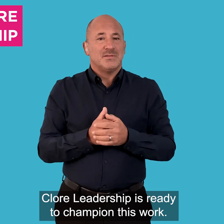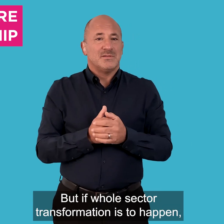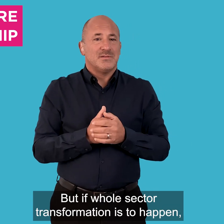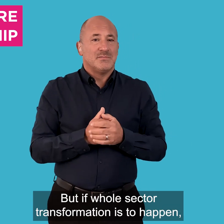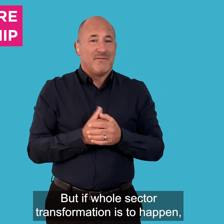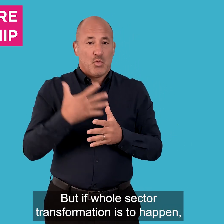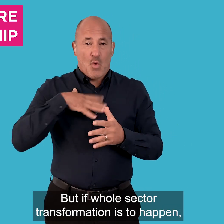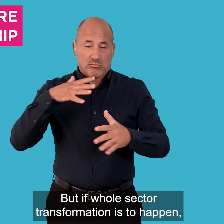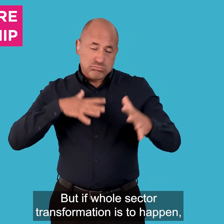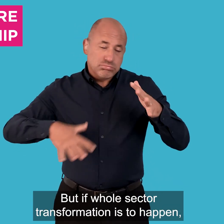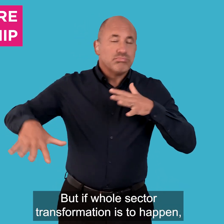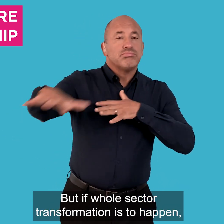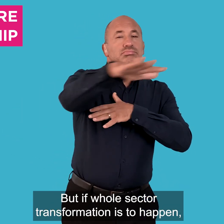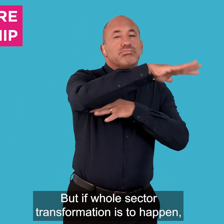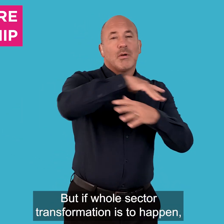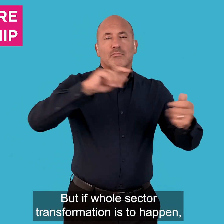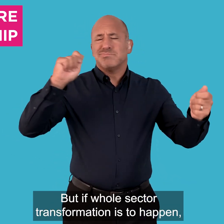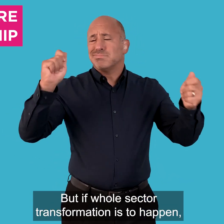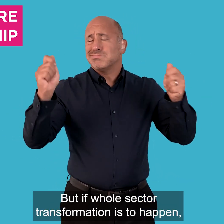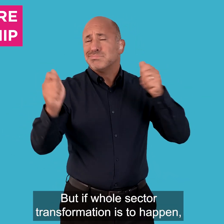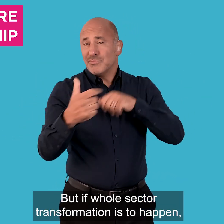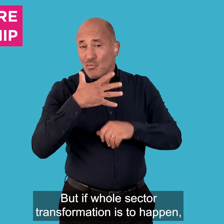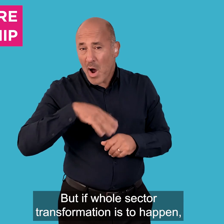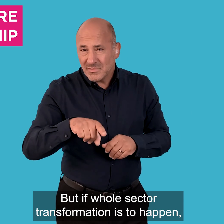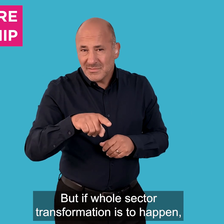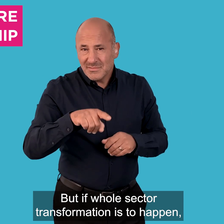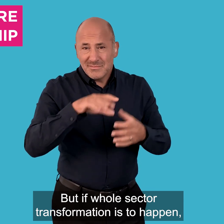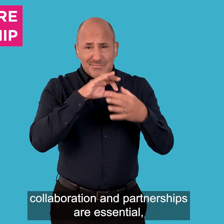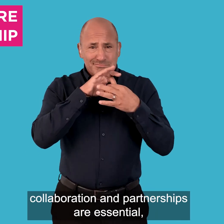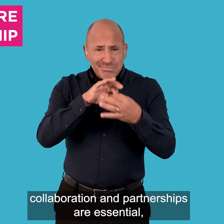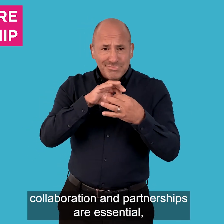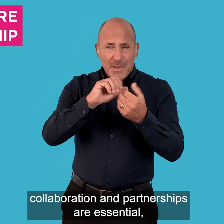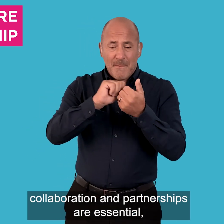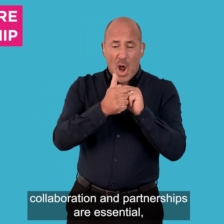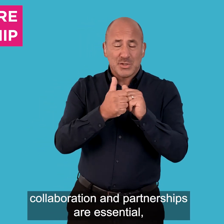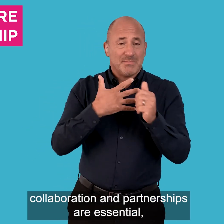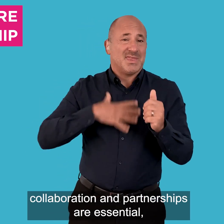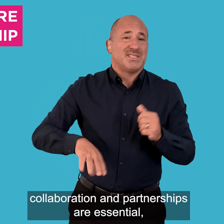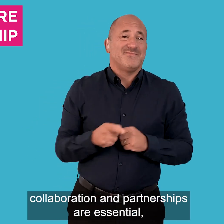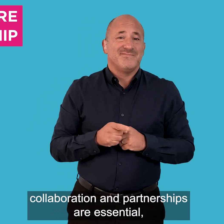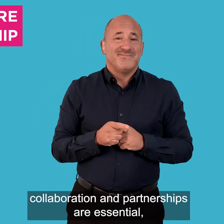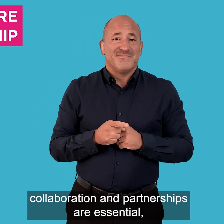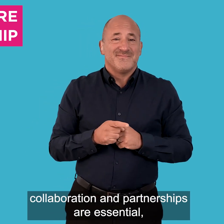But if whole sector transformation is to happen, collaboration and partnerships are